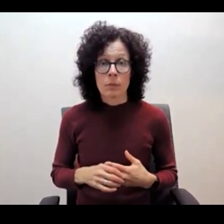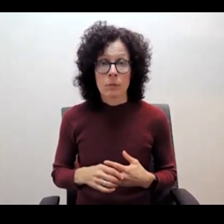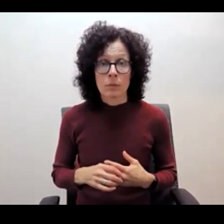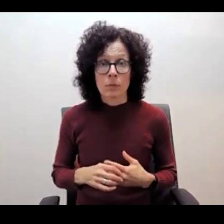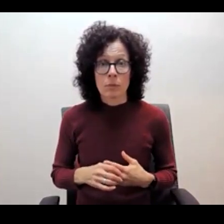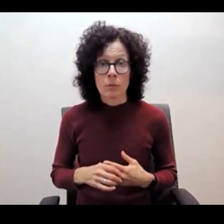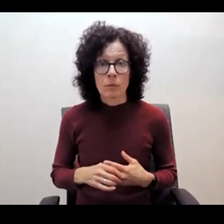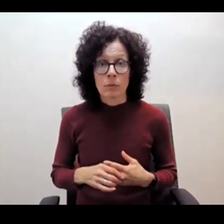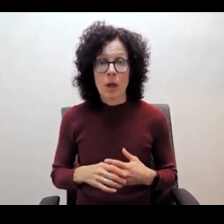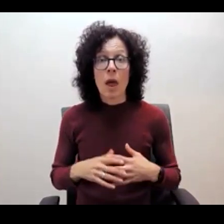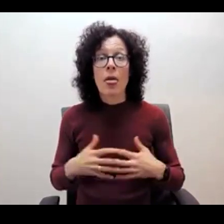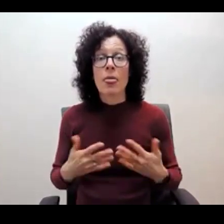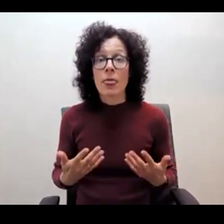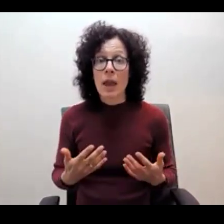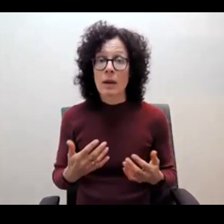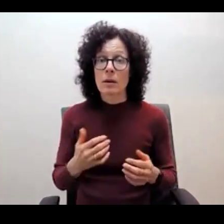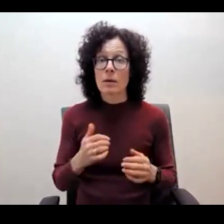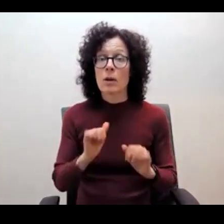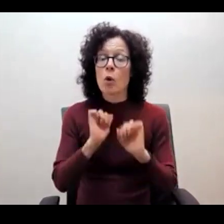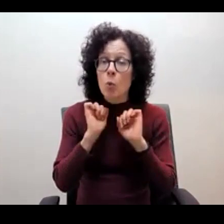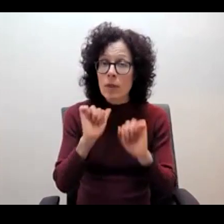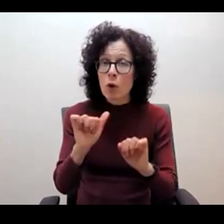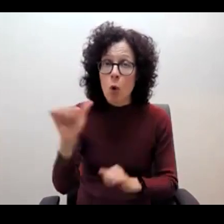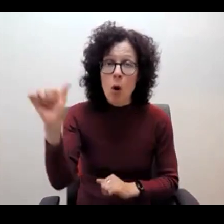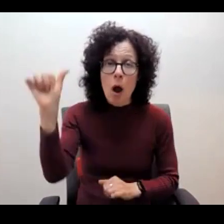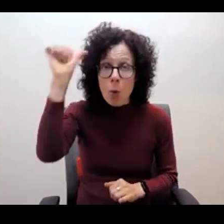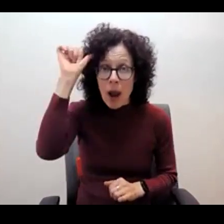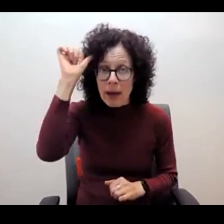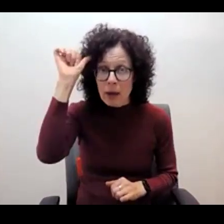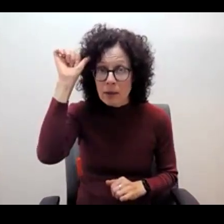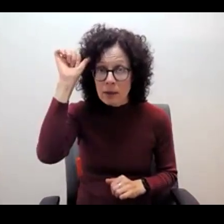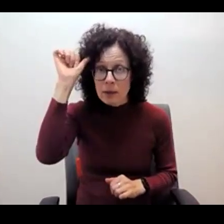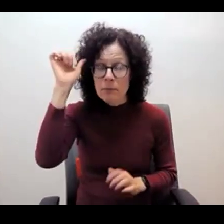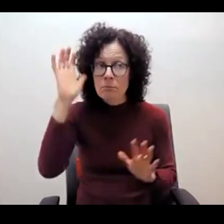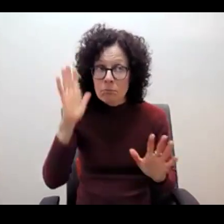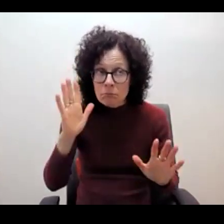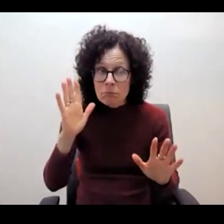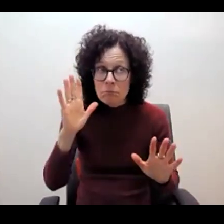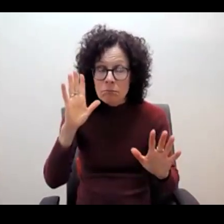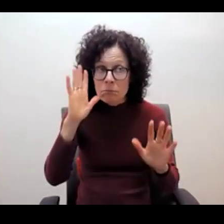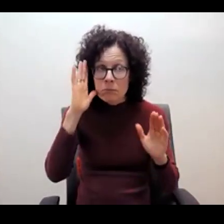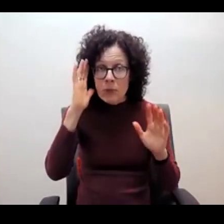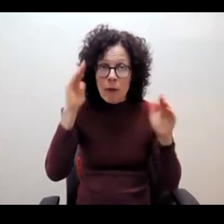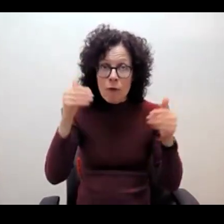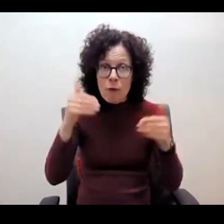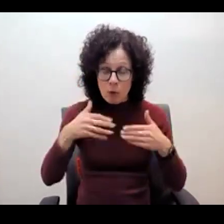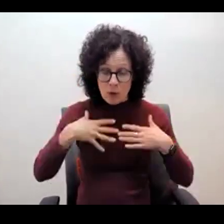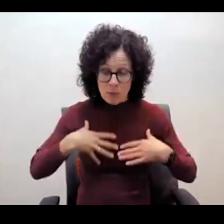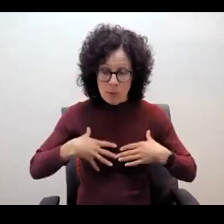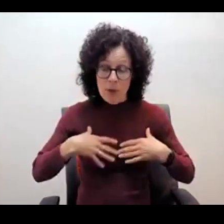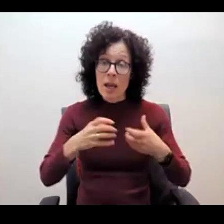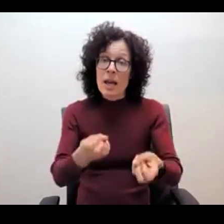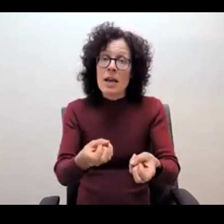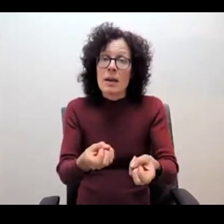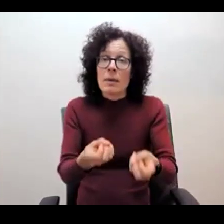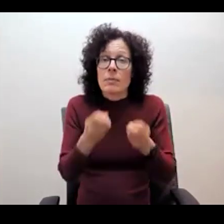And just with your awareness, send a little bit of love and kindness, either to your knees